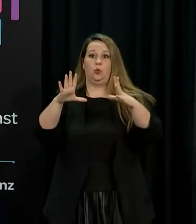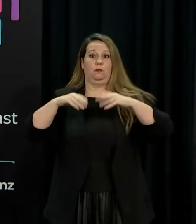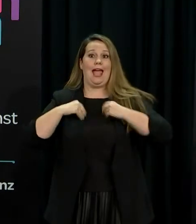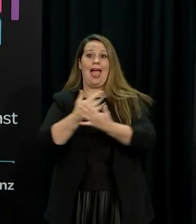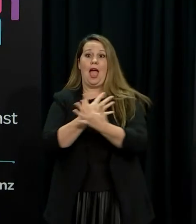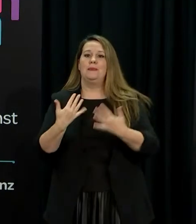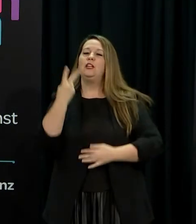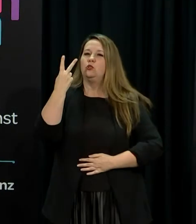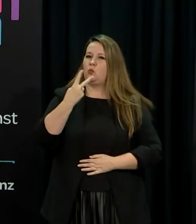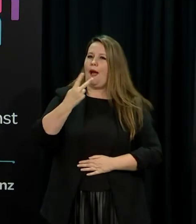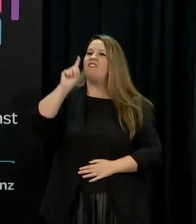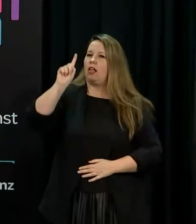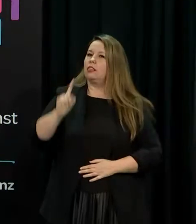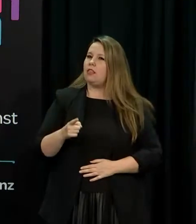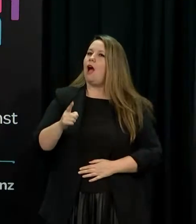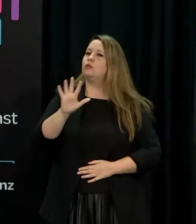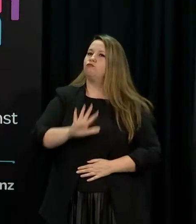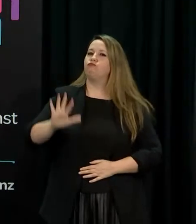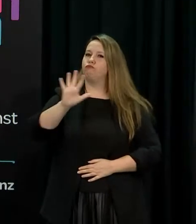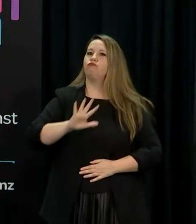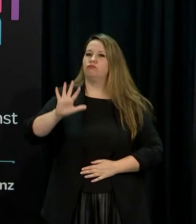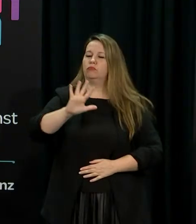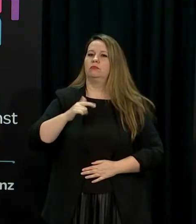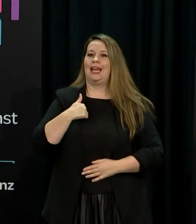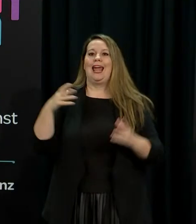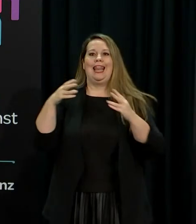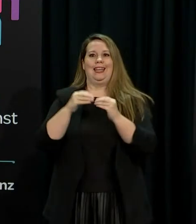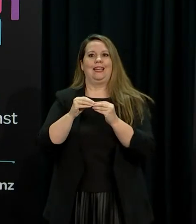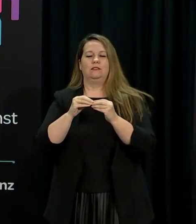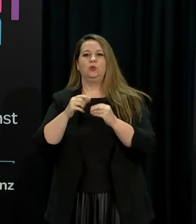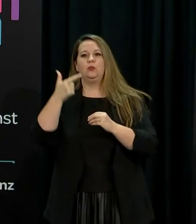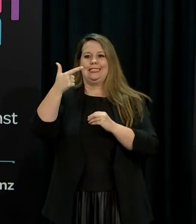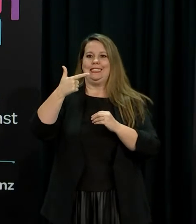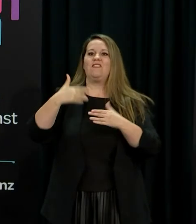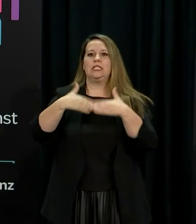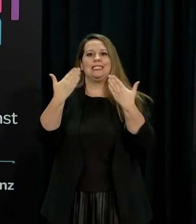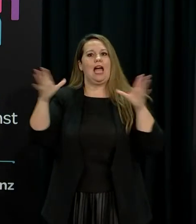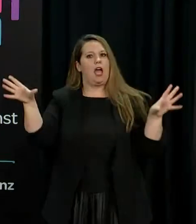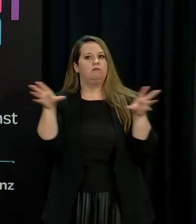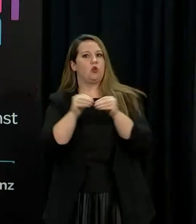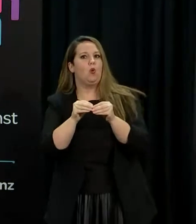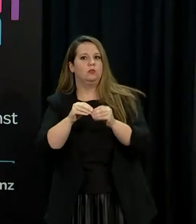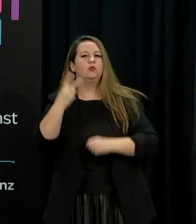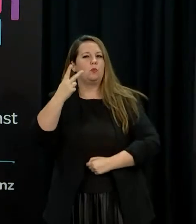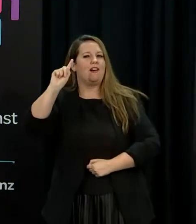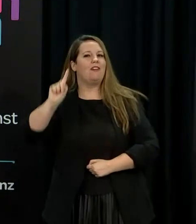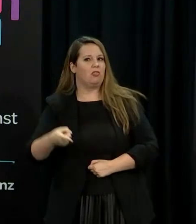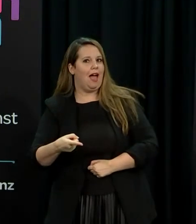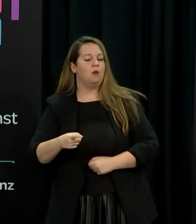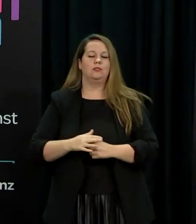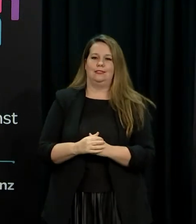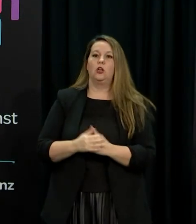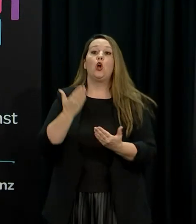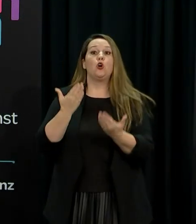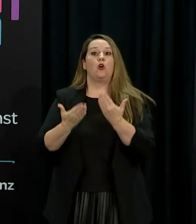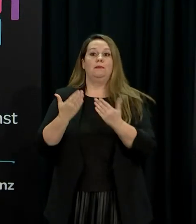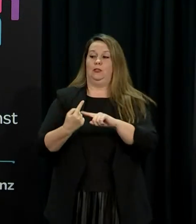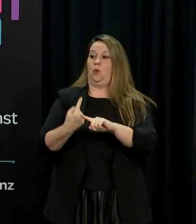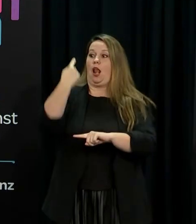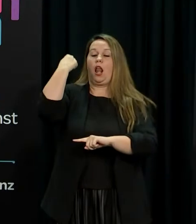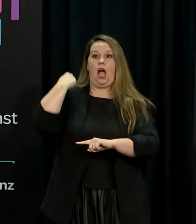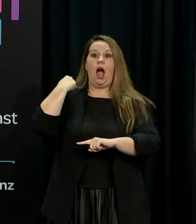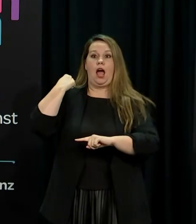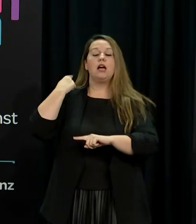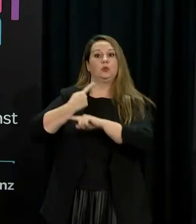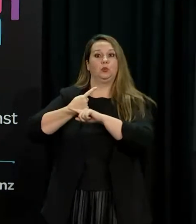12,575 new community cases of COVID-19. We're seeing the rolling 7-day average of cases continue to decline.